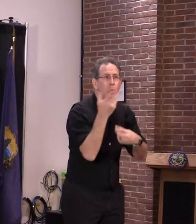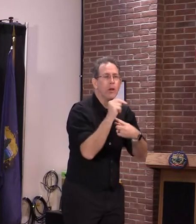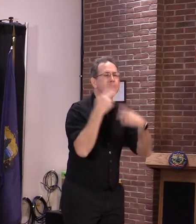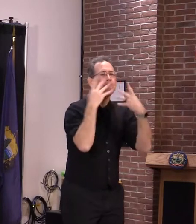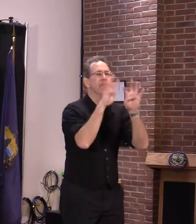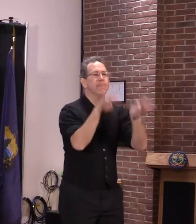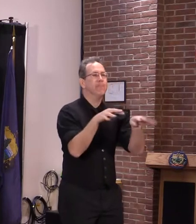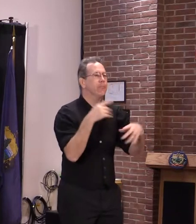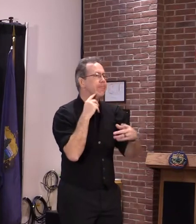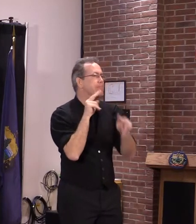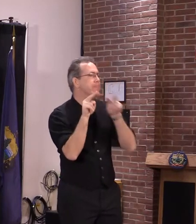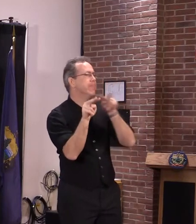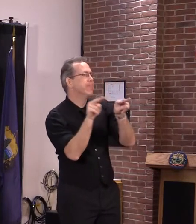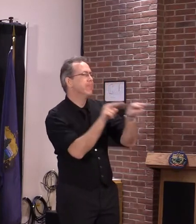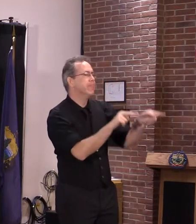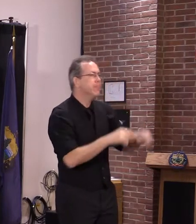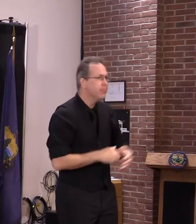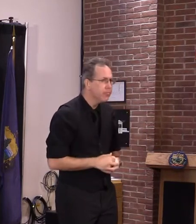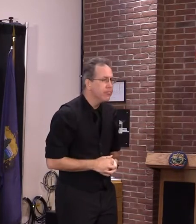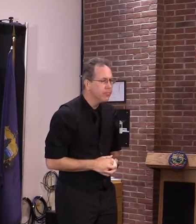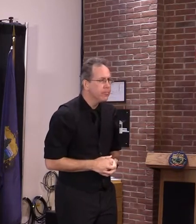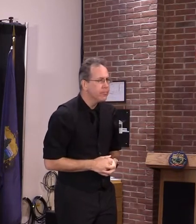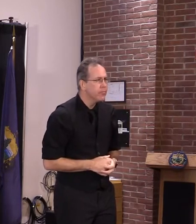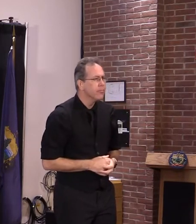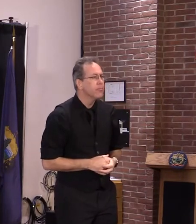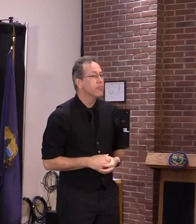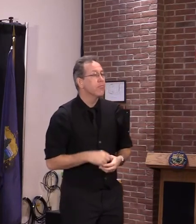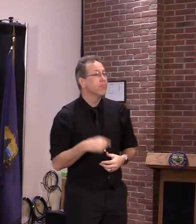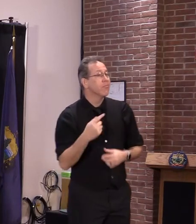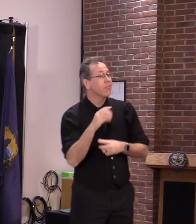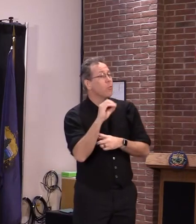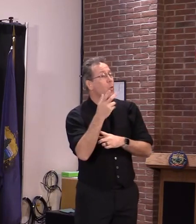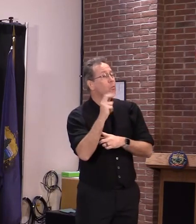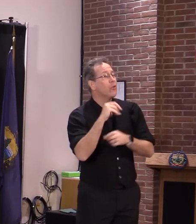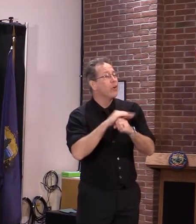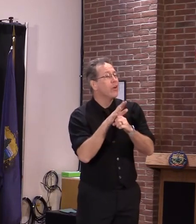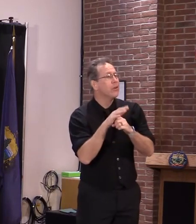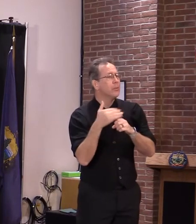contract this latest variant, the Omicron.